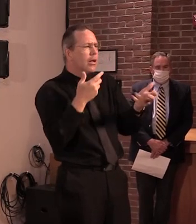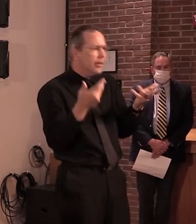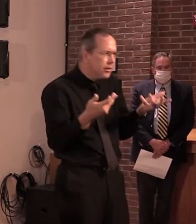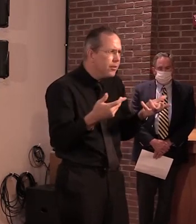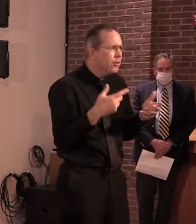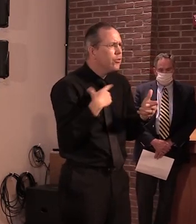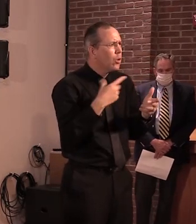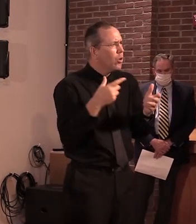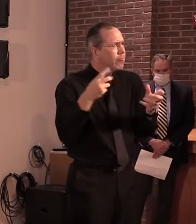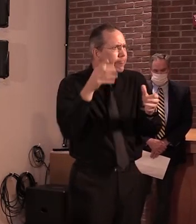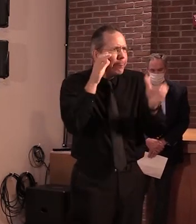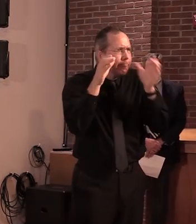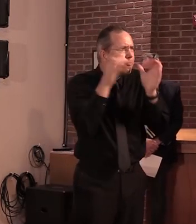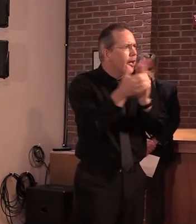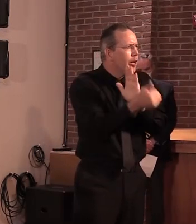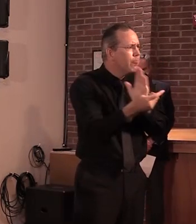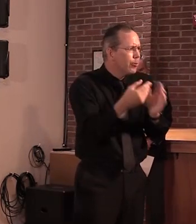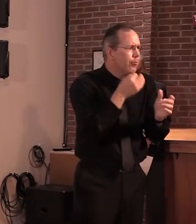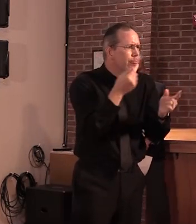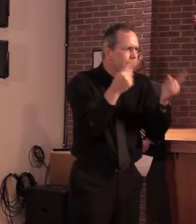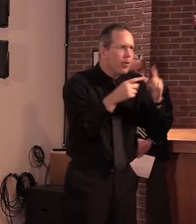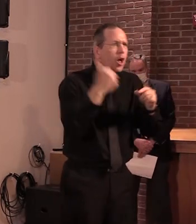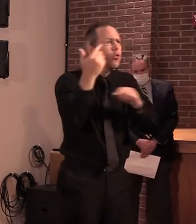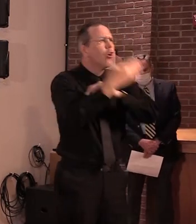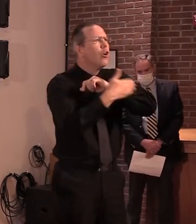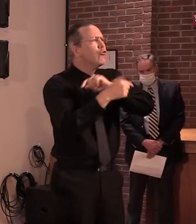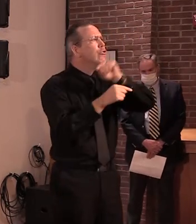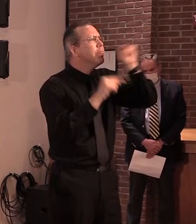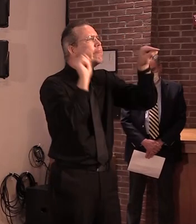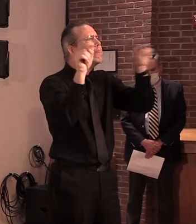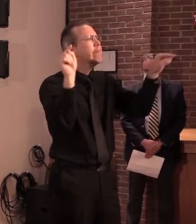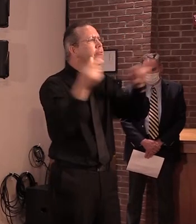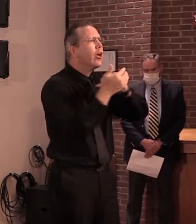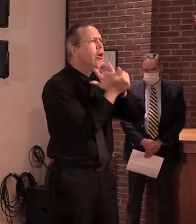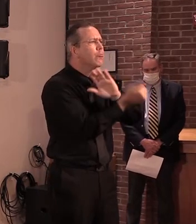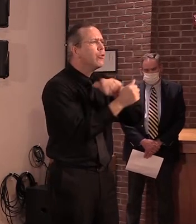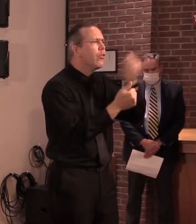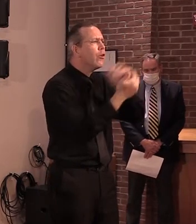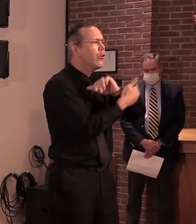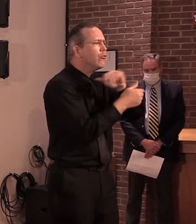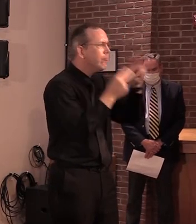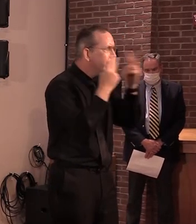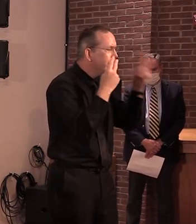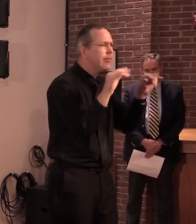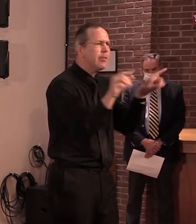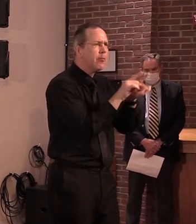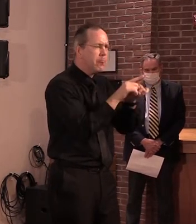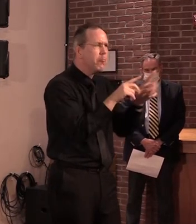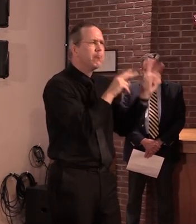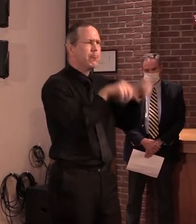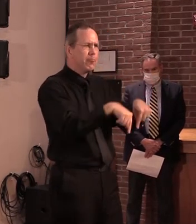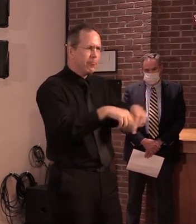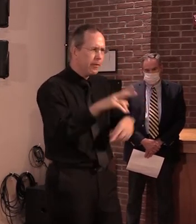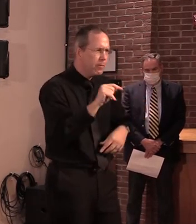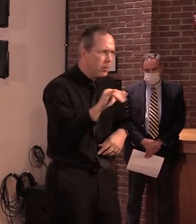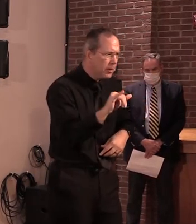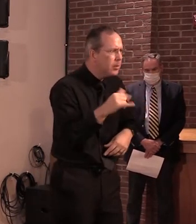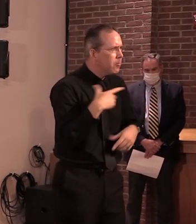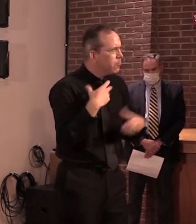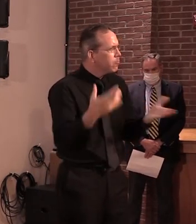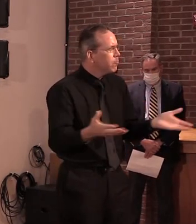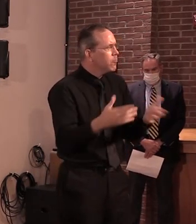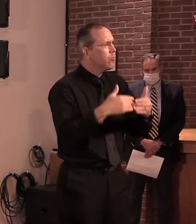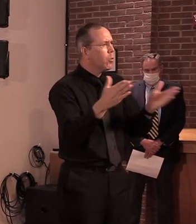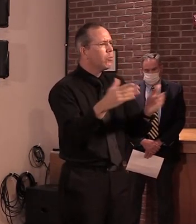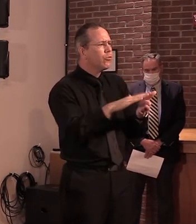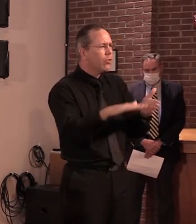school. Our experience with childcare centers and summer camps and the capacity we have built to contain clusters